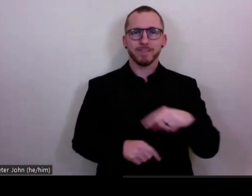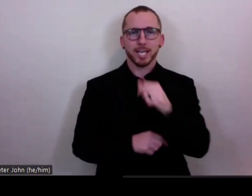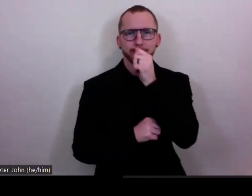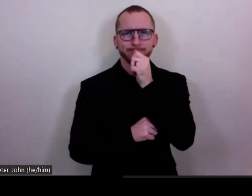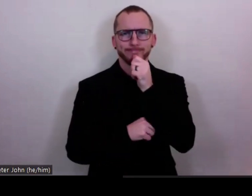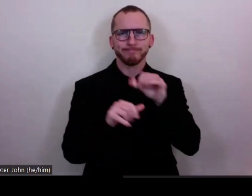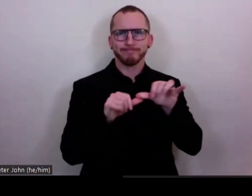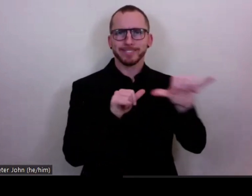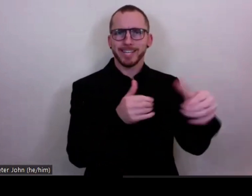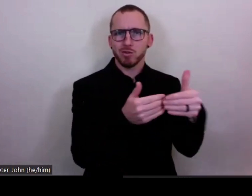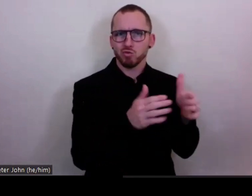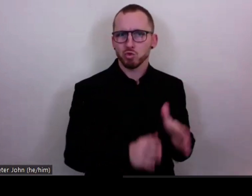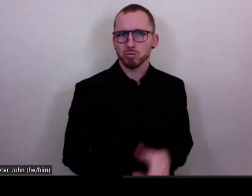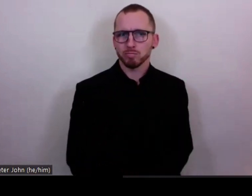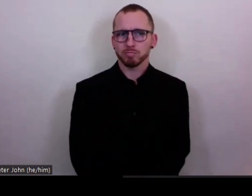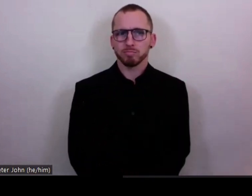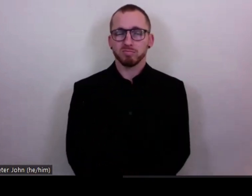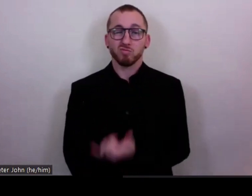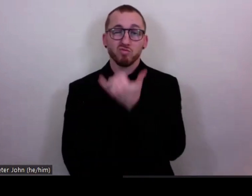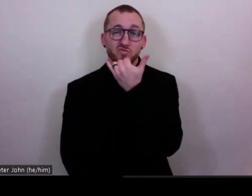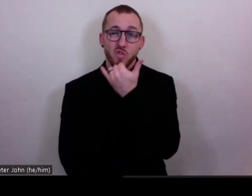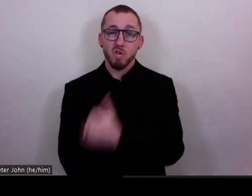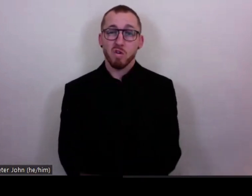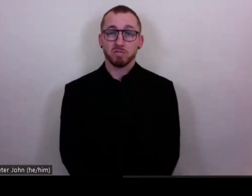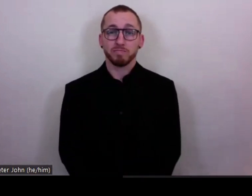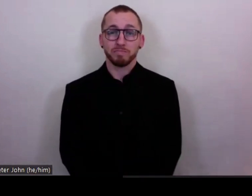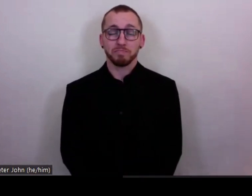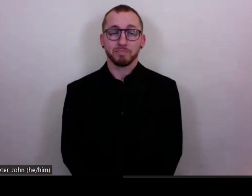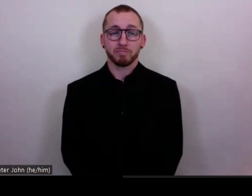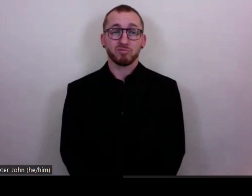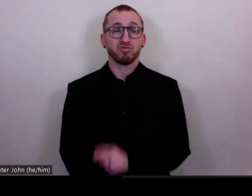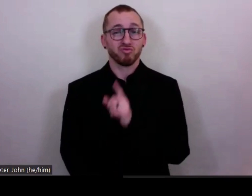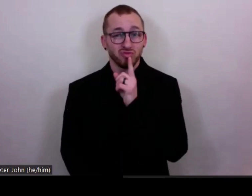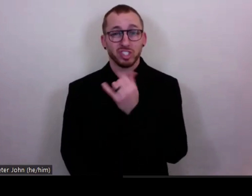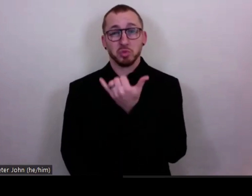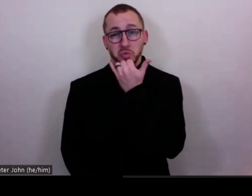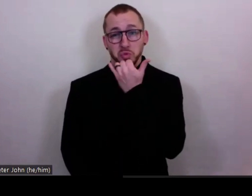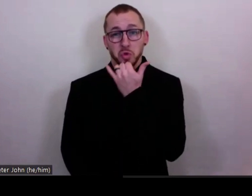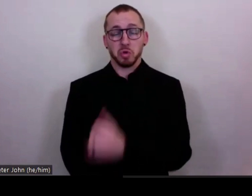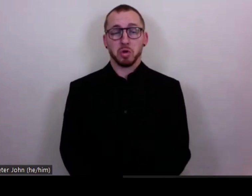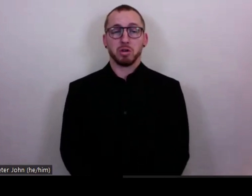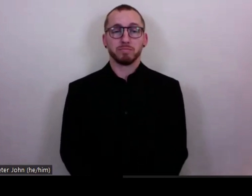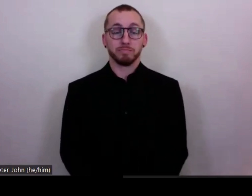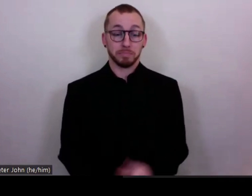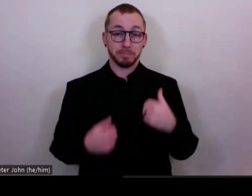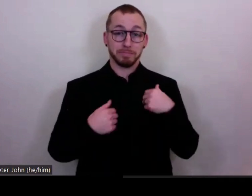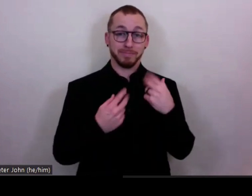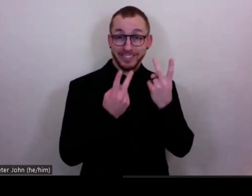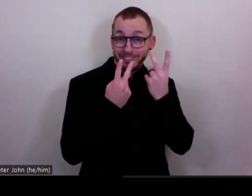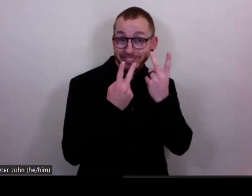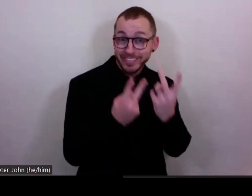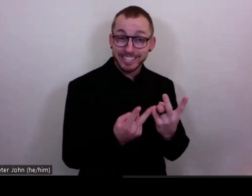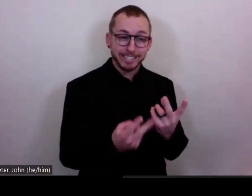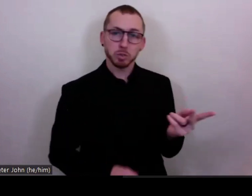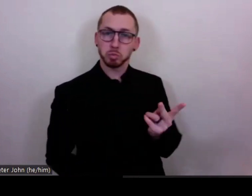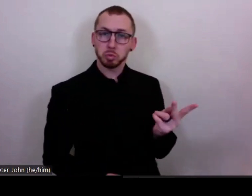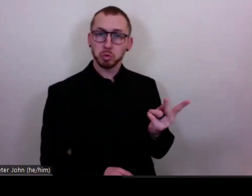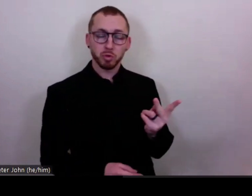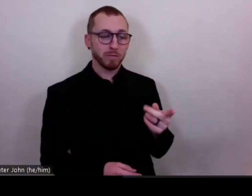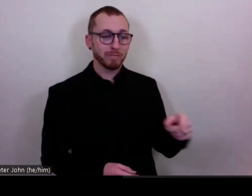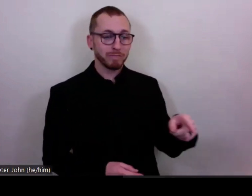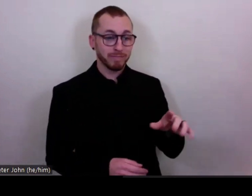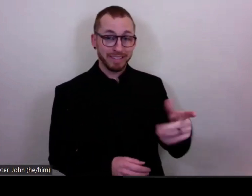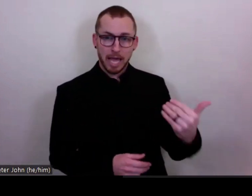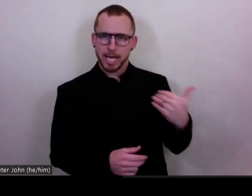That's wrong. That's just so wrong. They ask me every single time I visit if I can get them out of